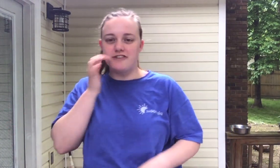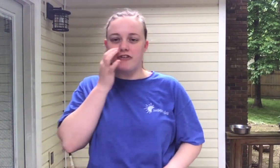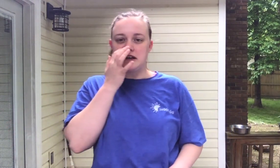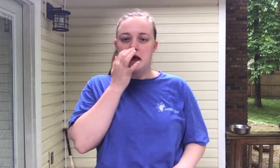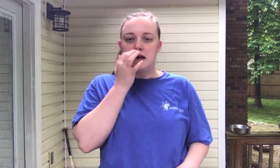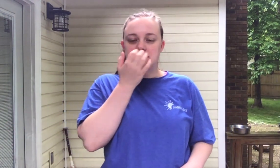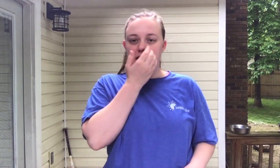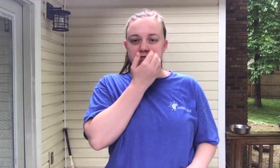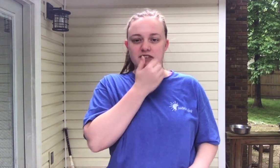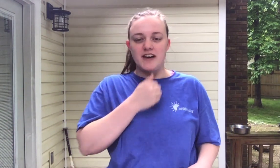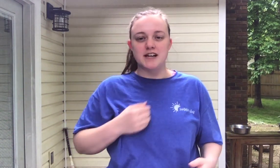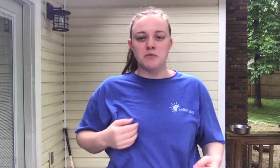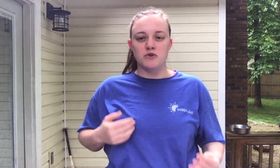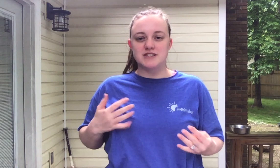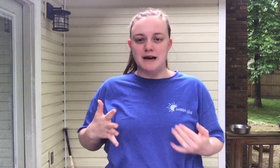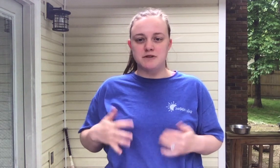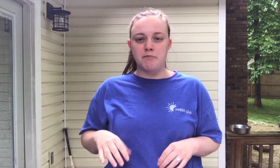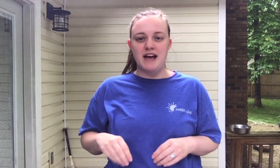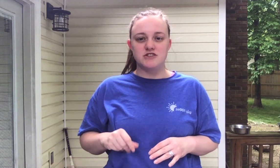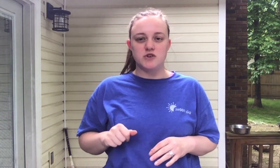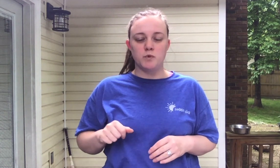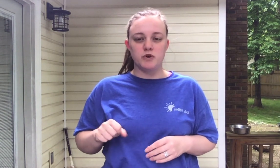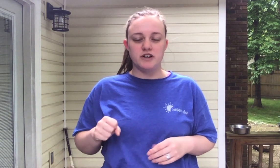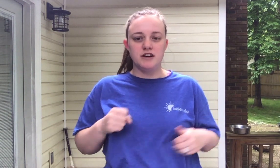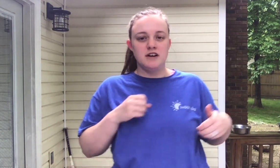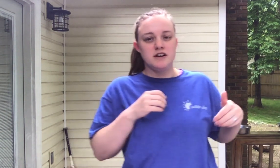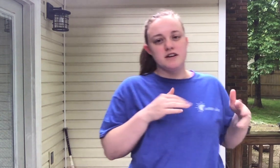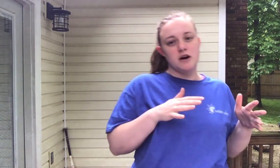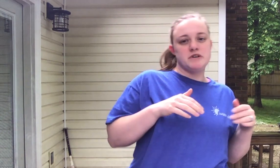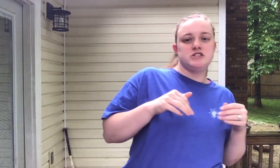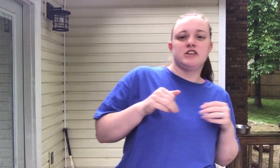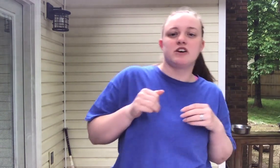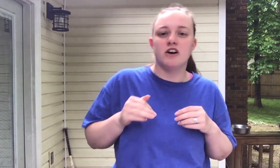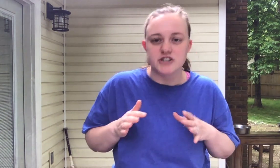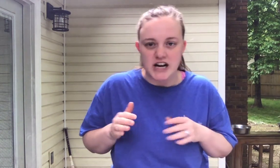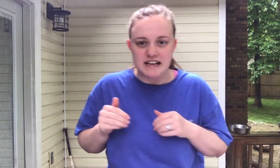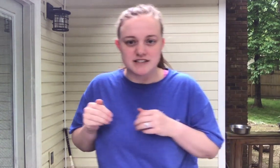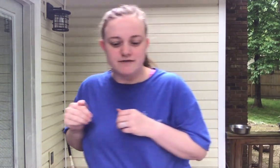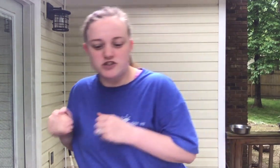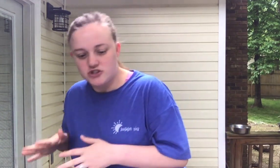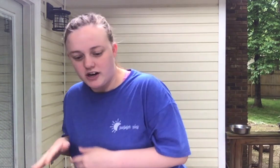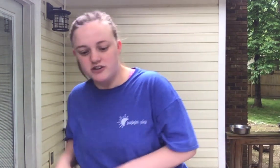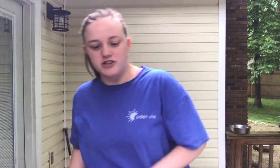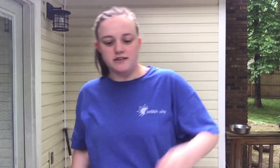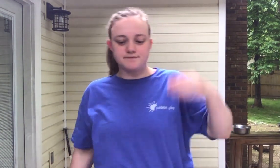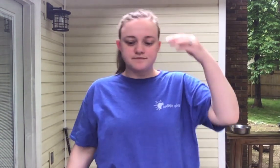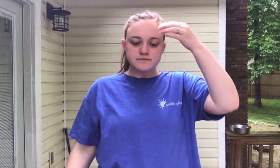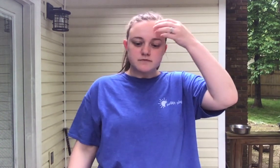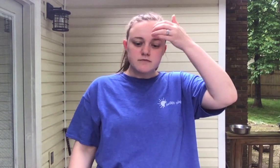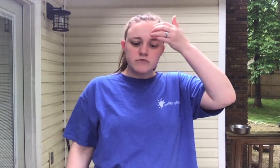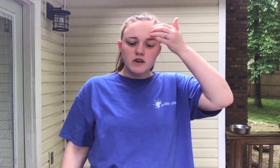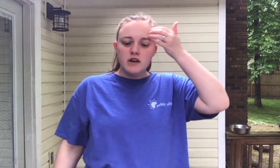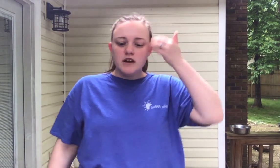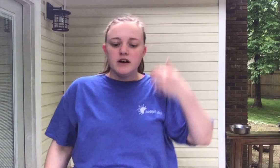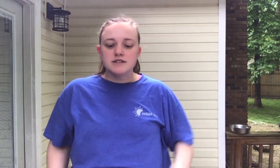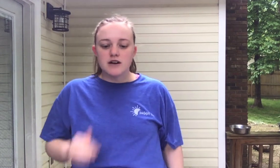different types of pets, you would go into the contrastive structure.